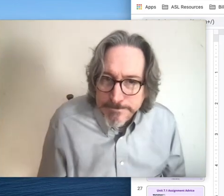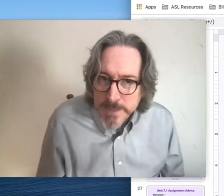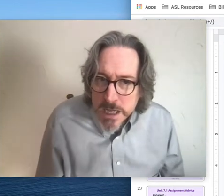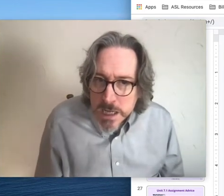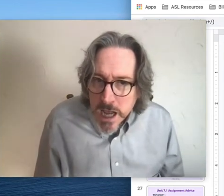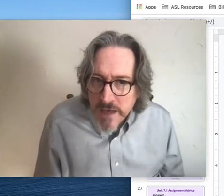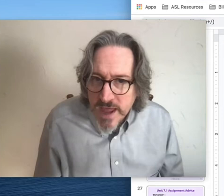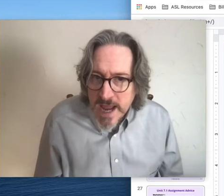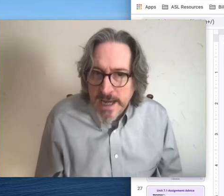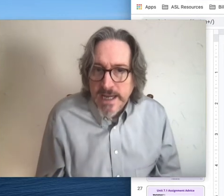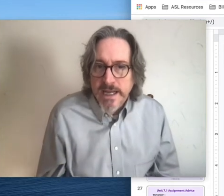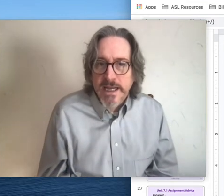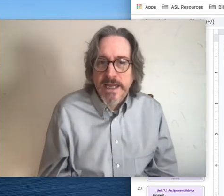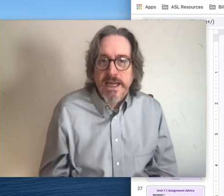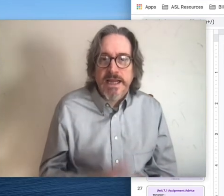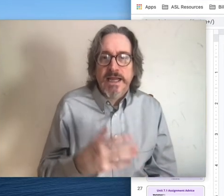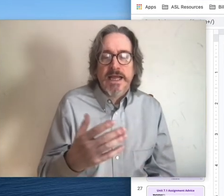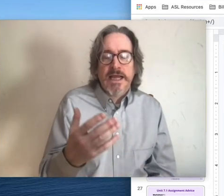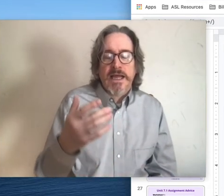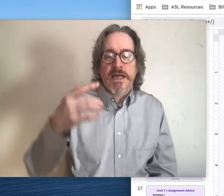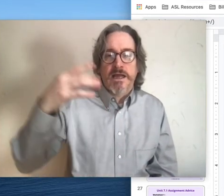Interesting. And then